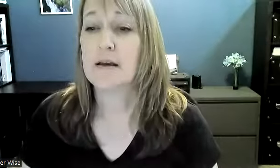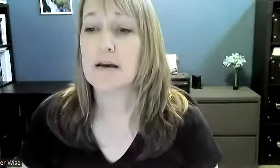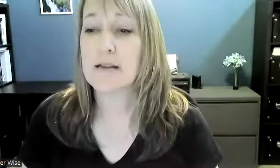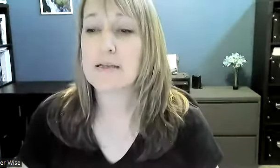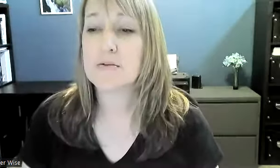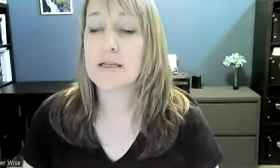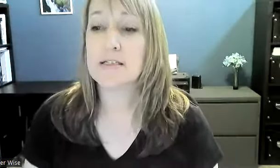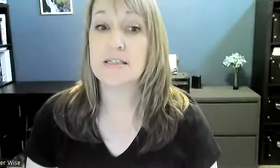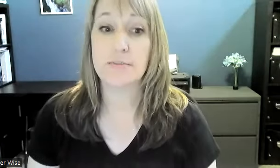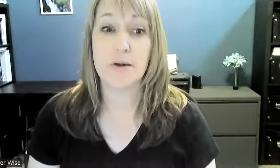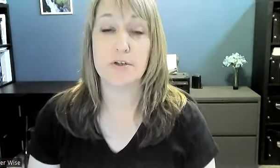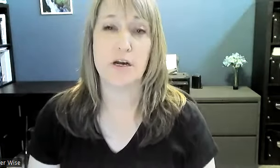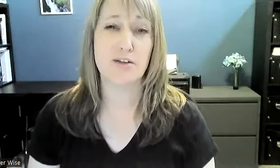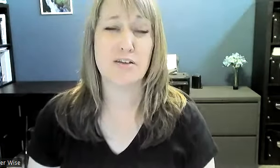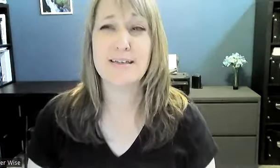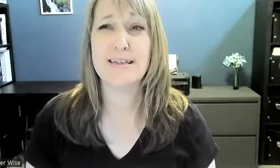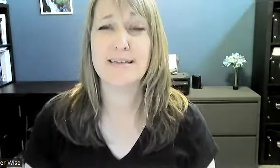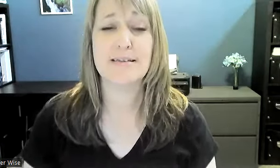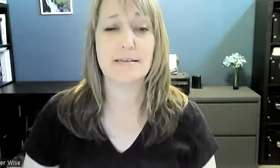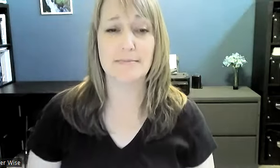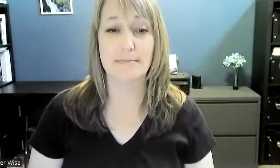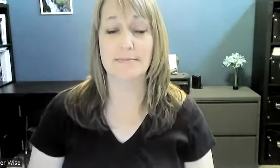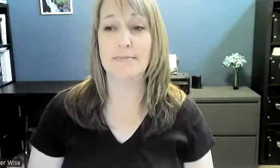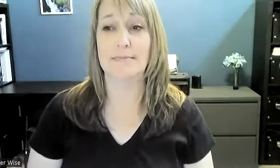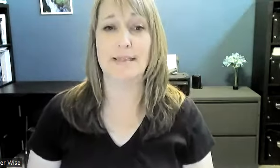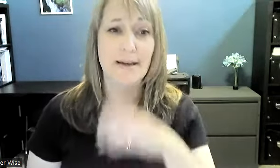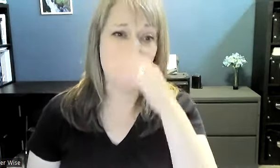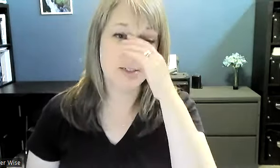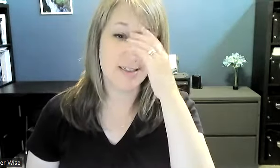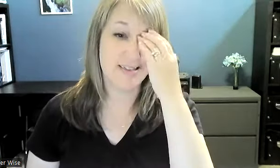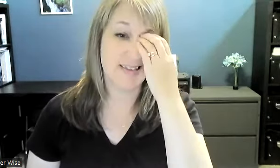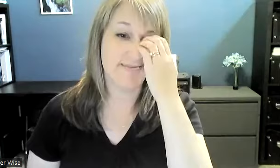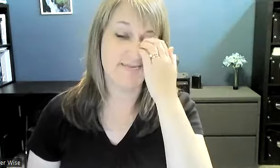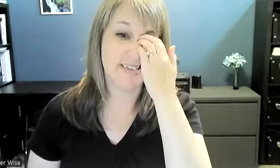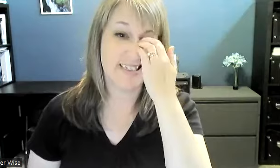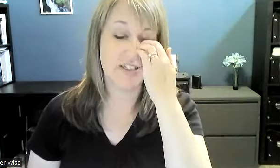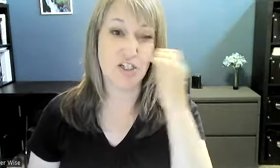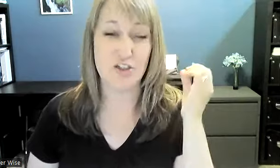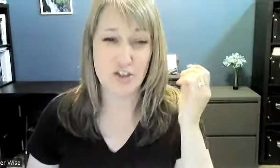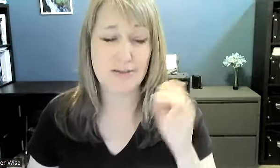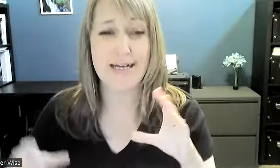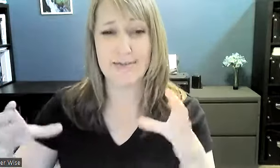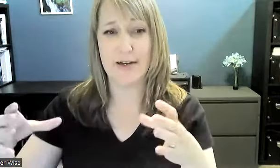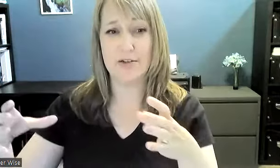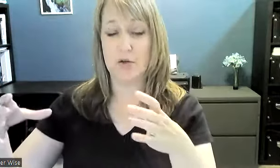The next one is to dump out the trash. This is kind of just like a gesture classifier. So you